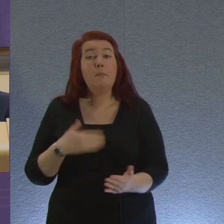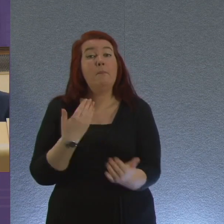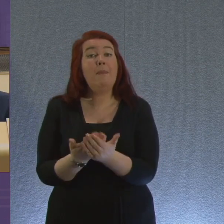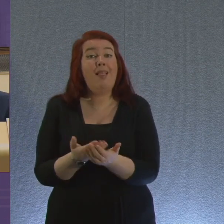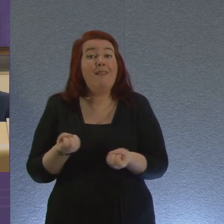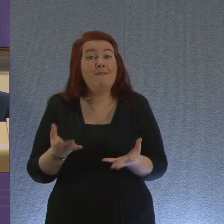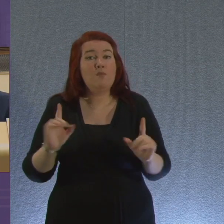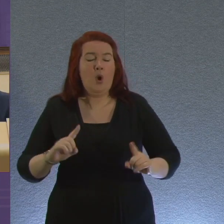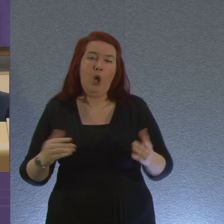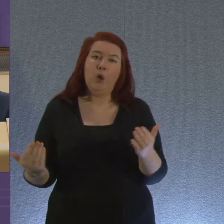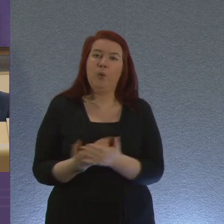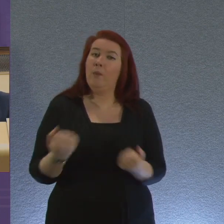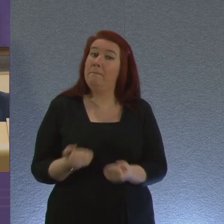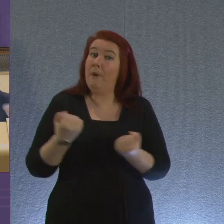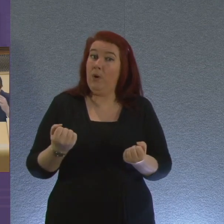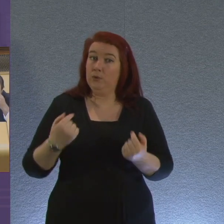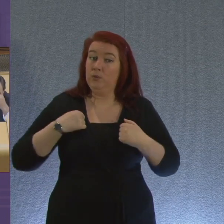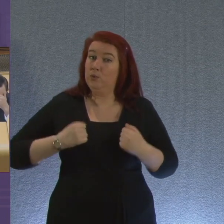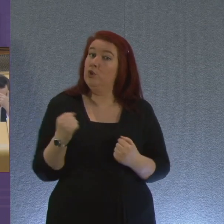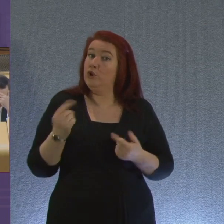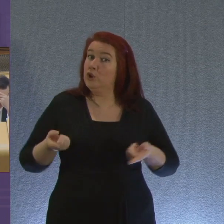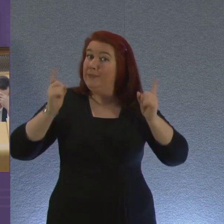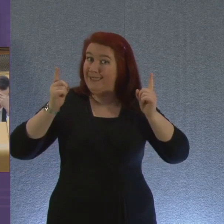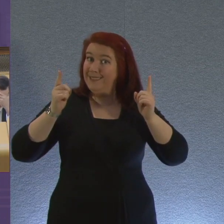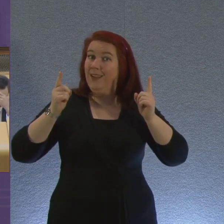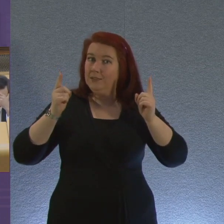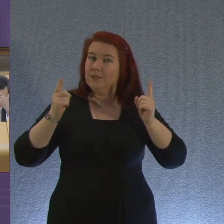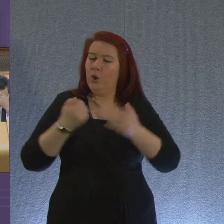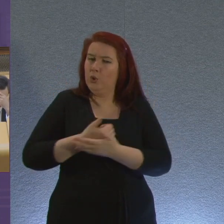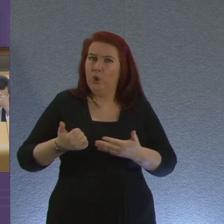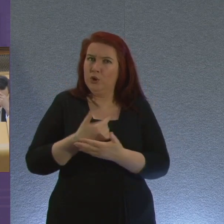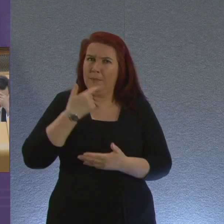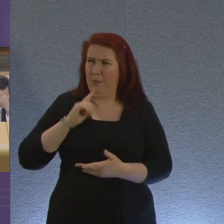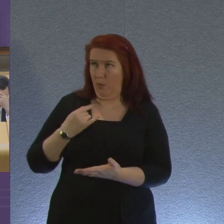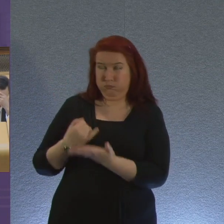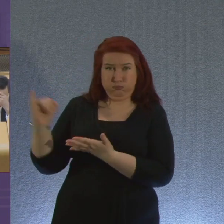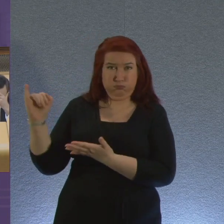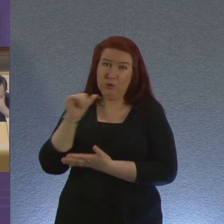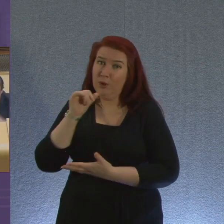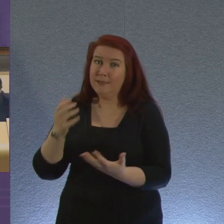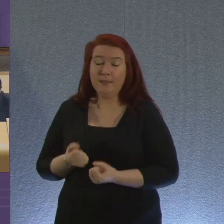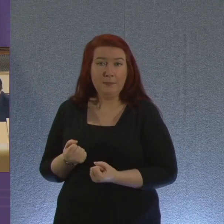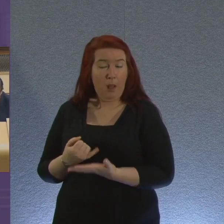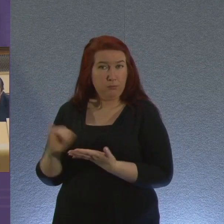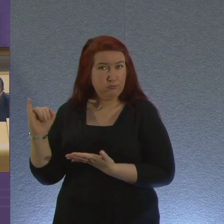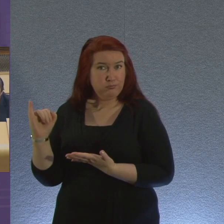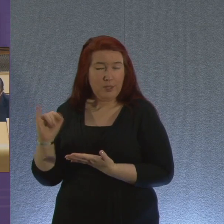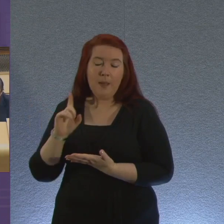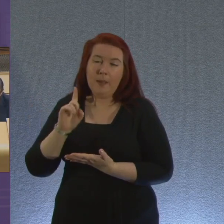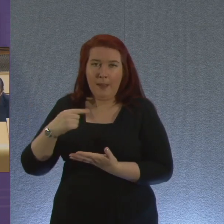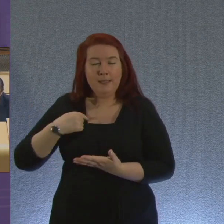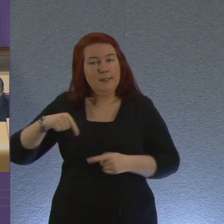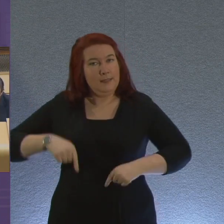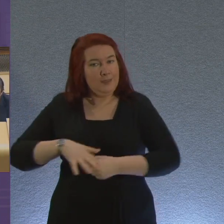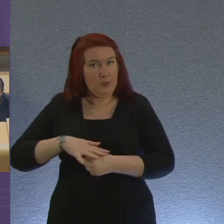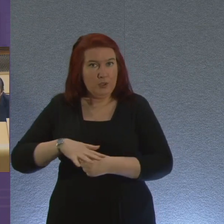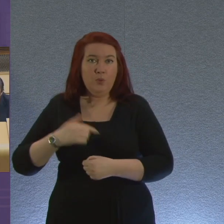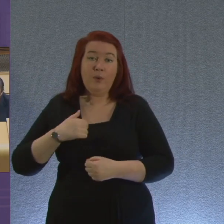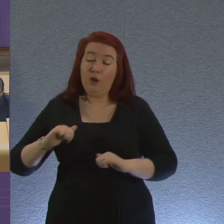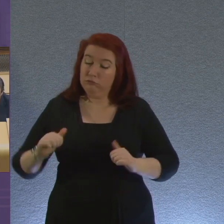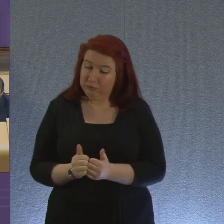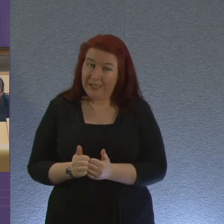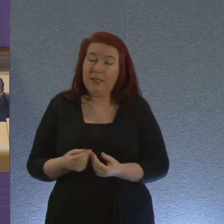to Scottish ministers, which in normal times would be deemed to be unacceptable. We are agreeing for these powers to be granted, and